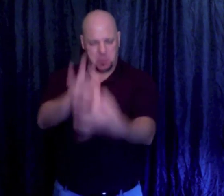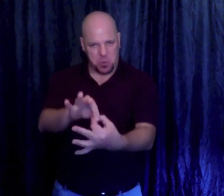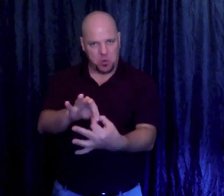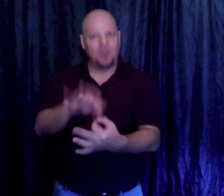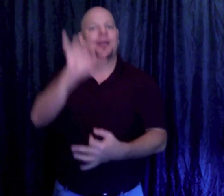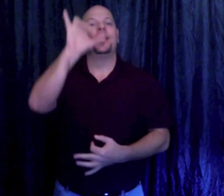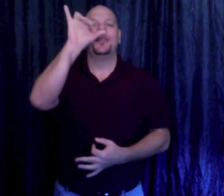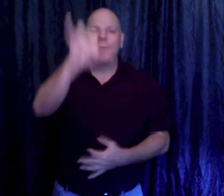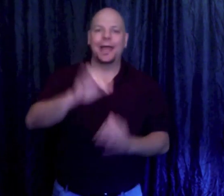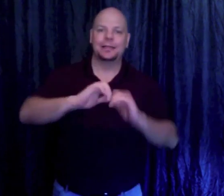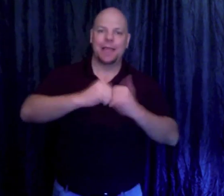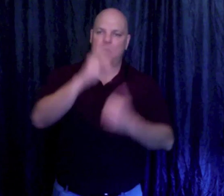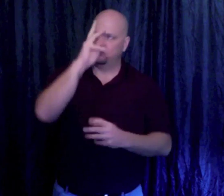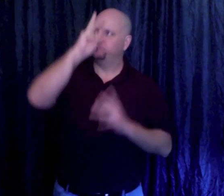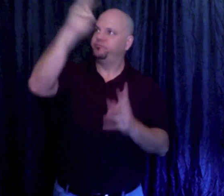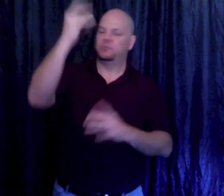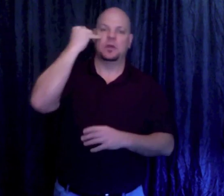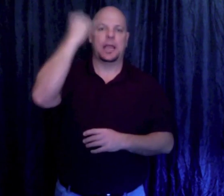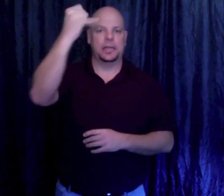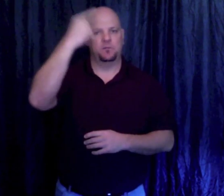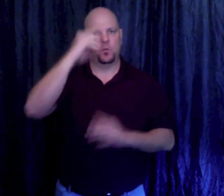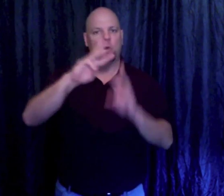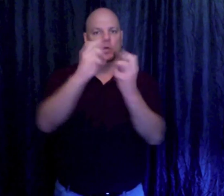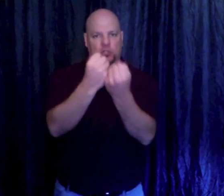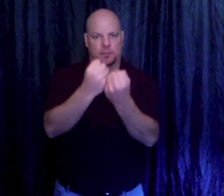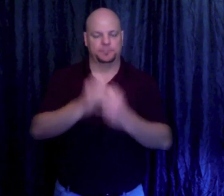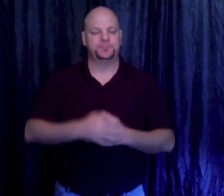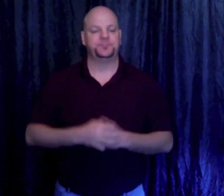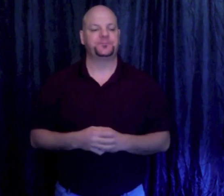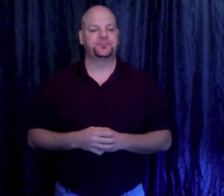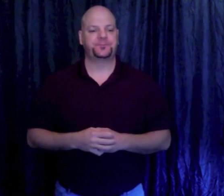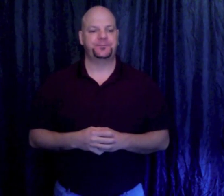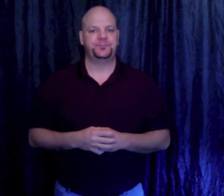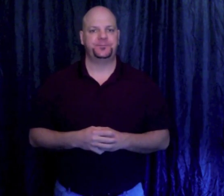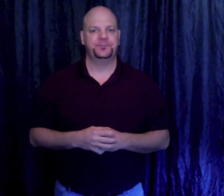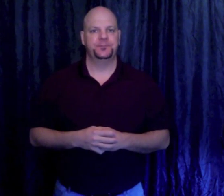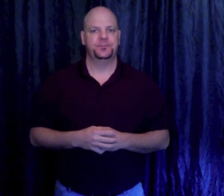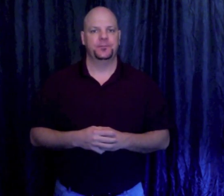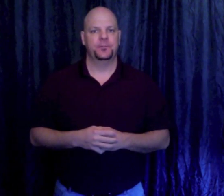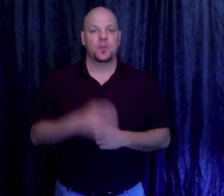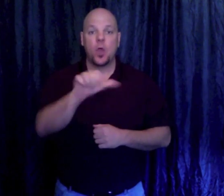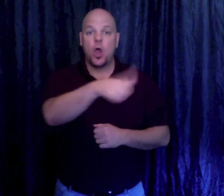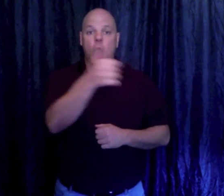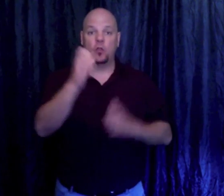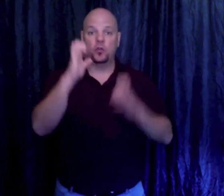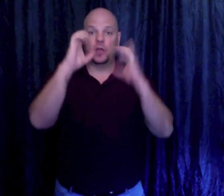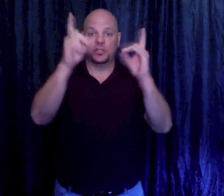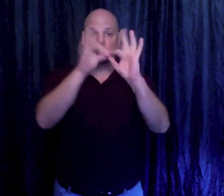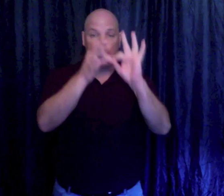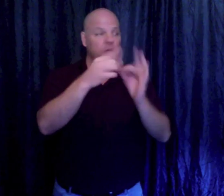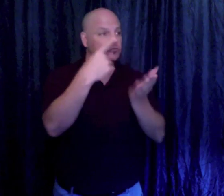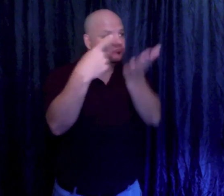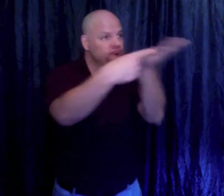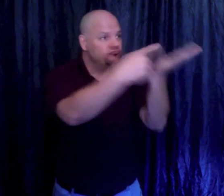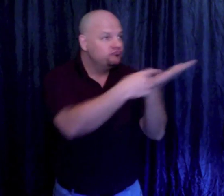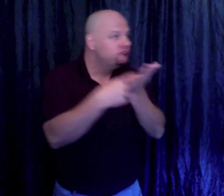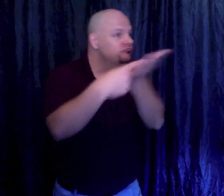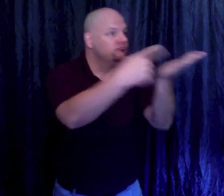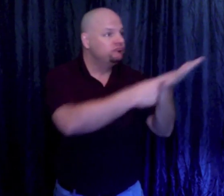for this workshop, and what I started looking into, and when I started talking to other educational interpreters about some of the struggles and confusion that